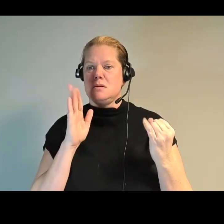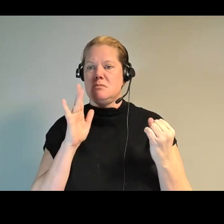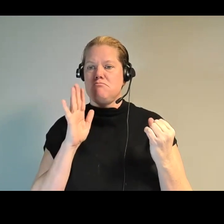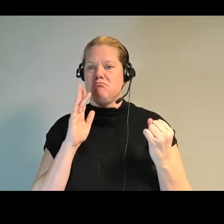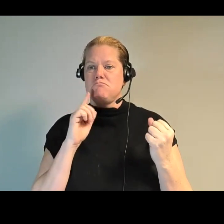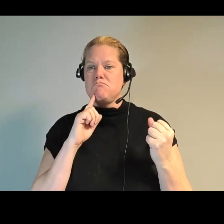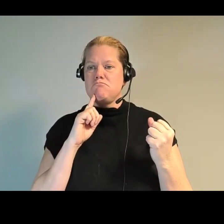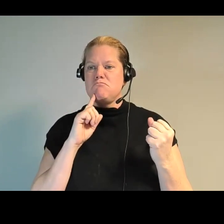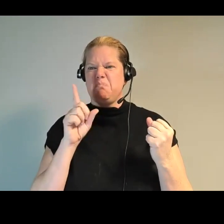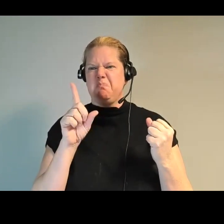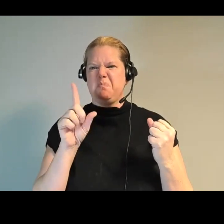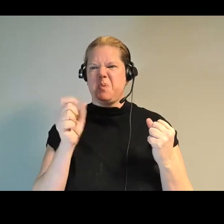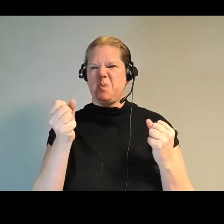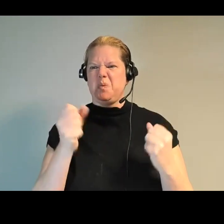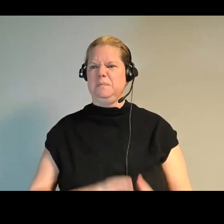hold on,